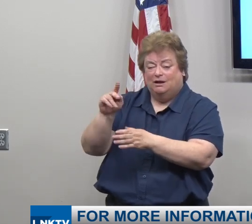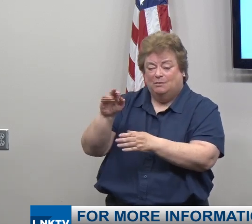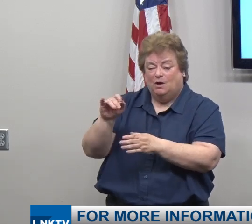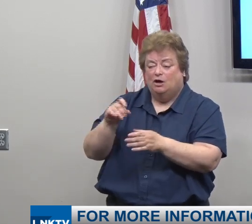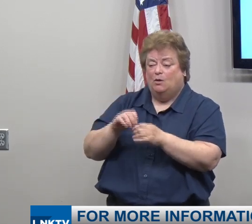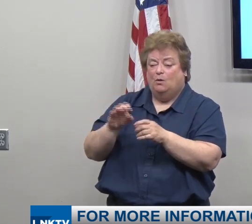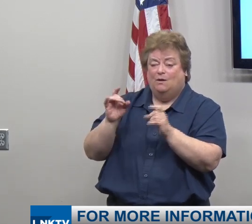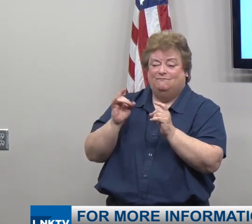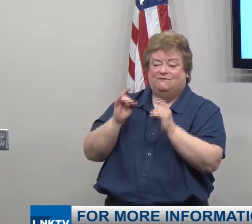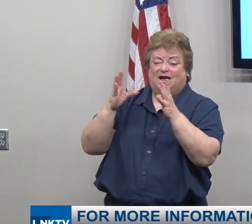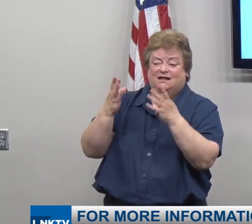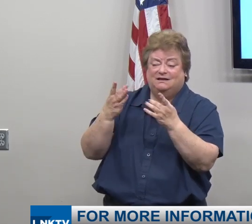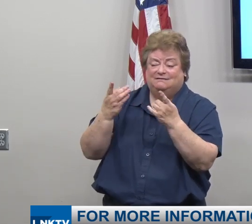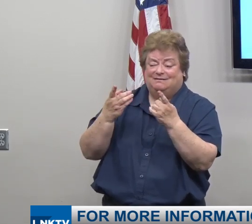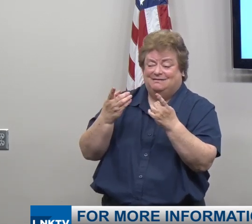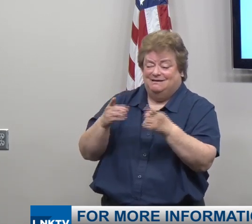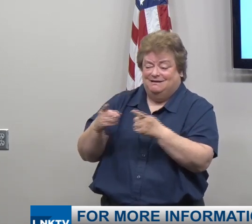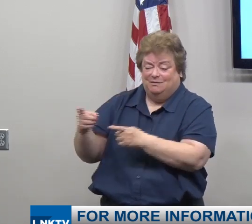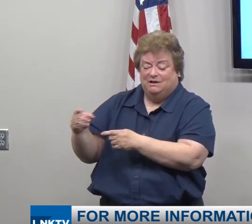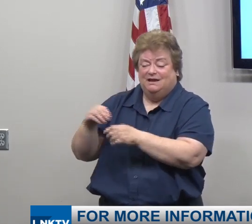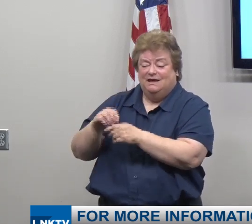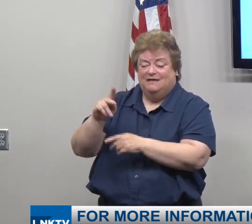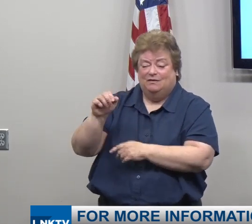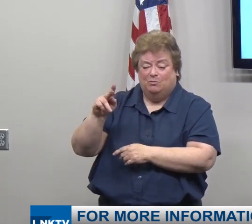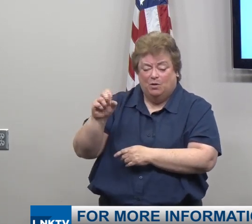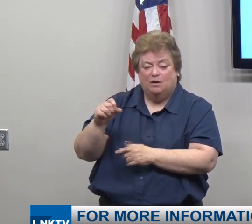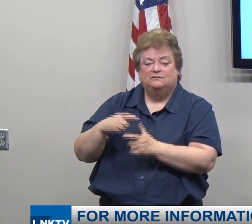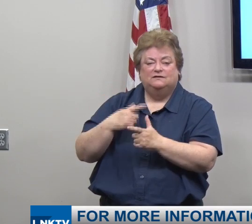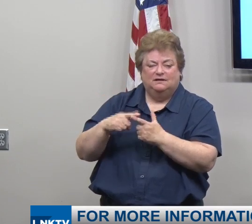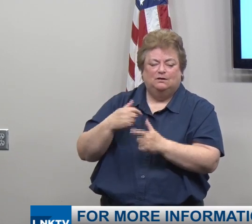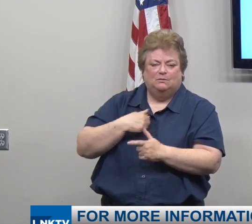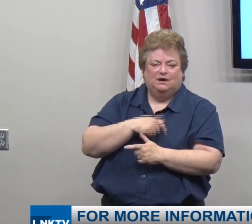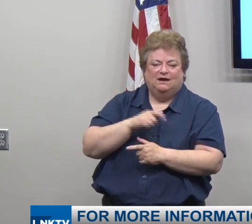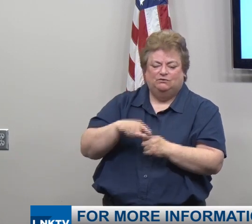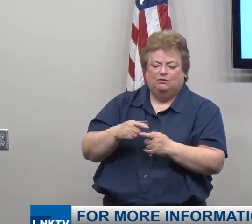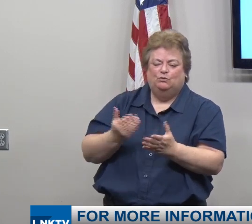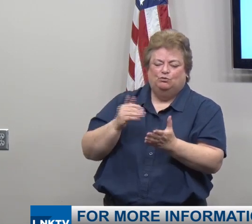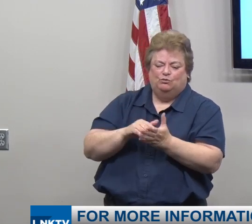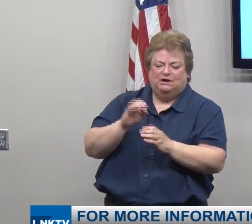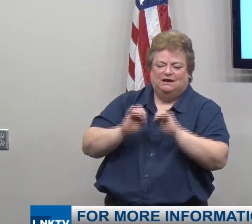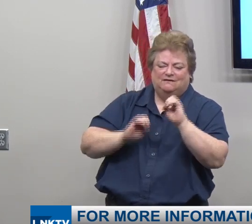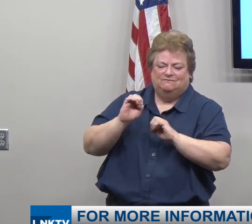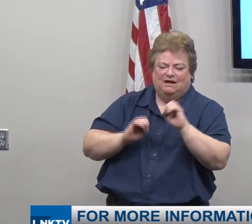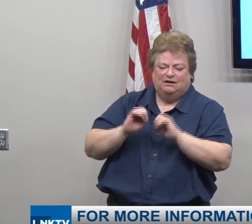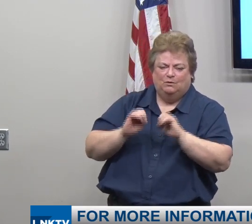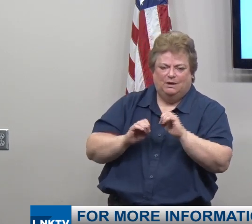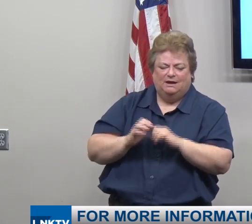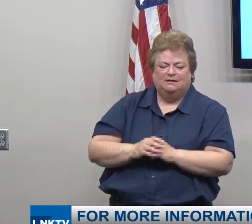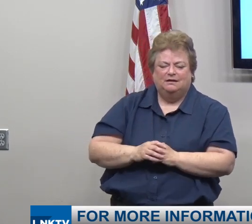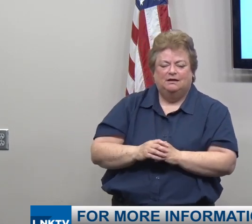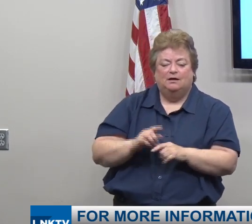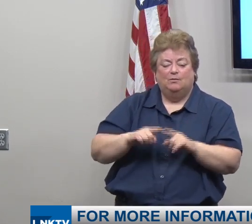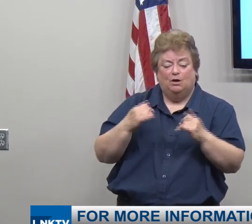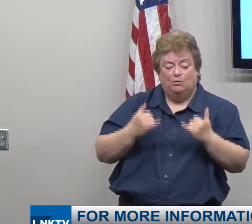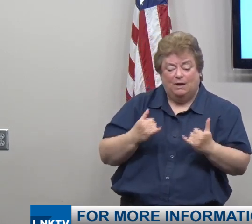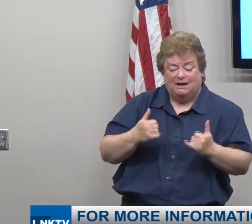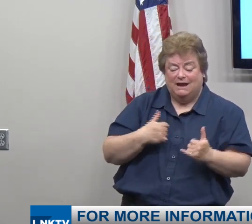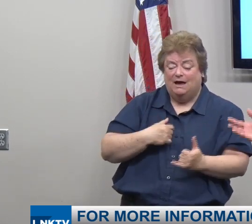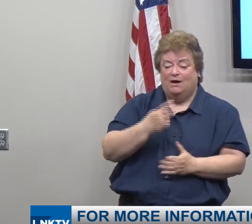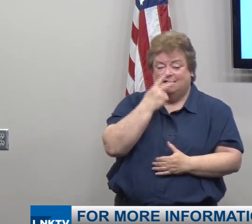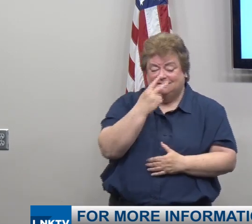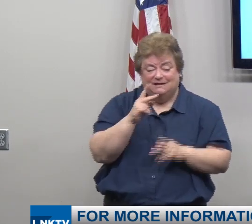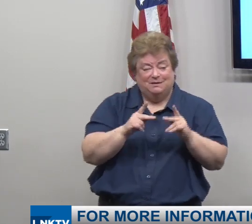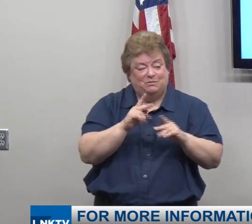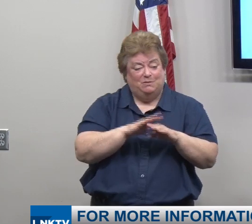in our parks like they had in Omaha, then we, you know, we'd have to reevaluate our current status. But I do want to thank people I've seen on the trails who are social